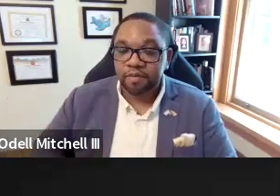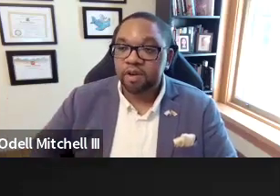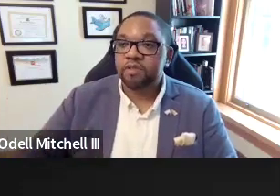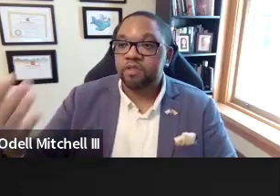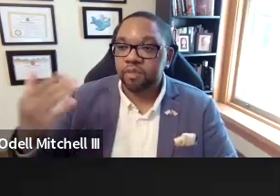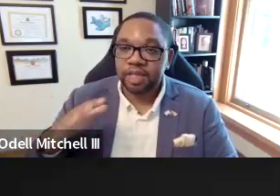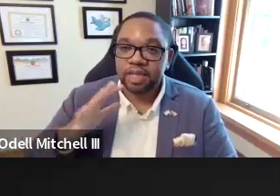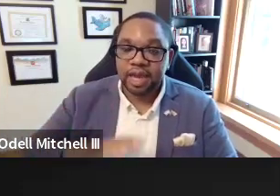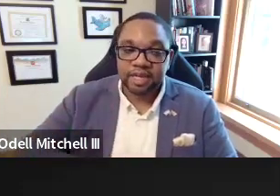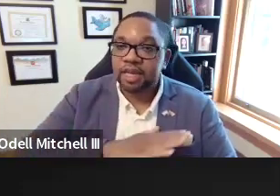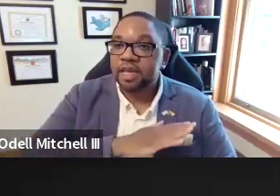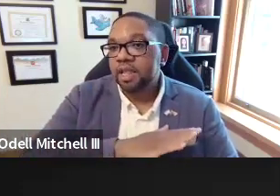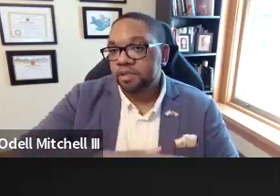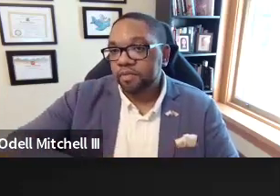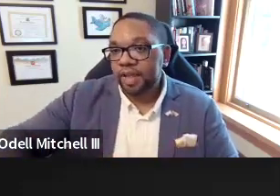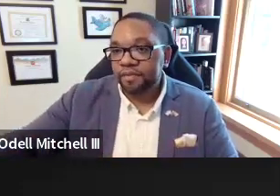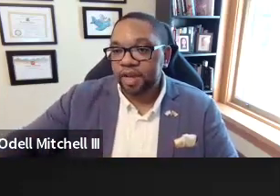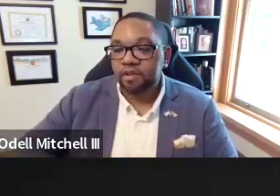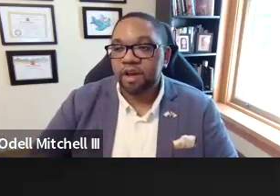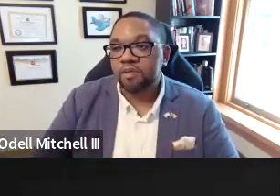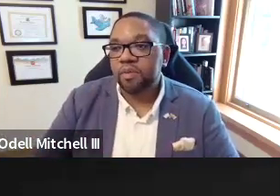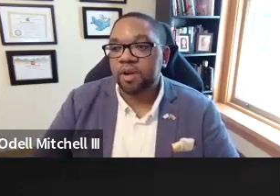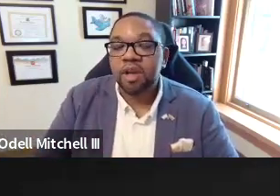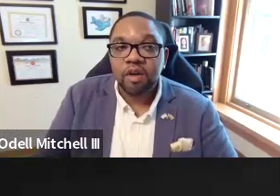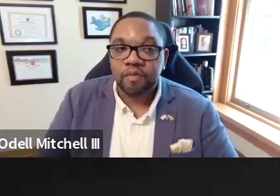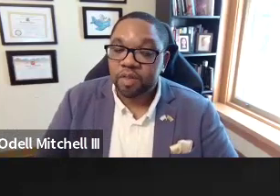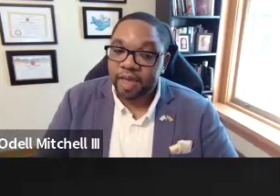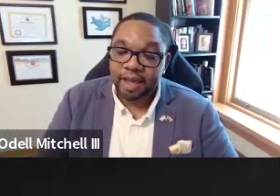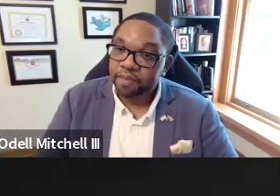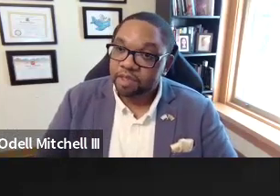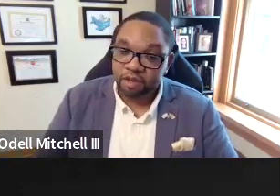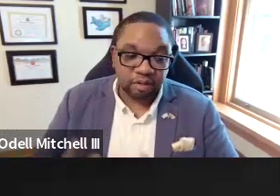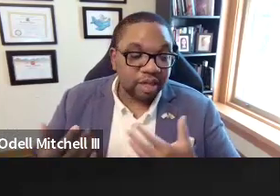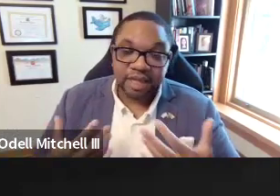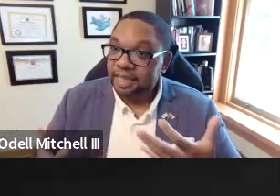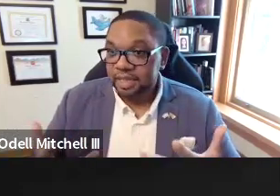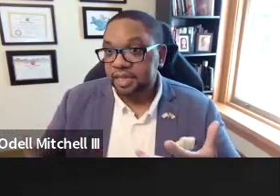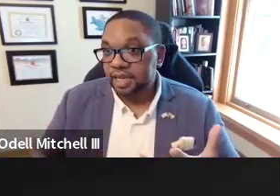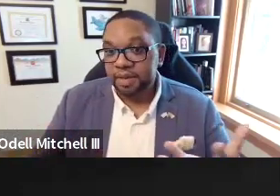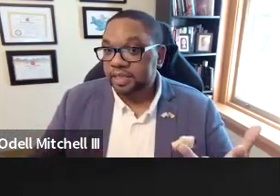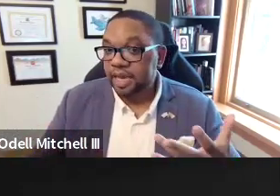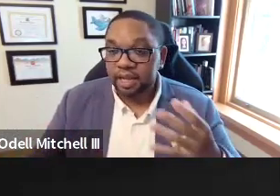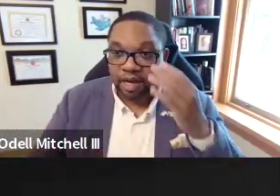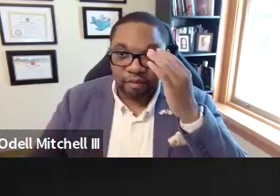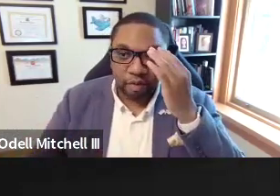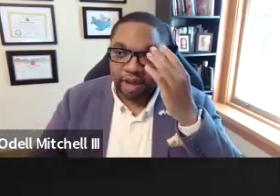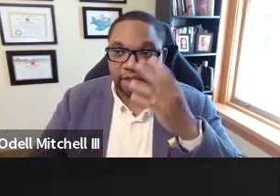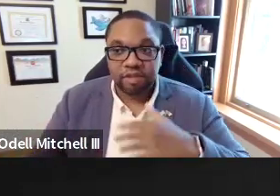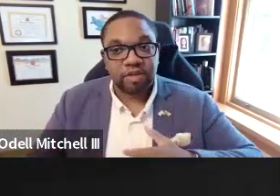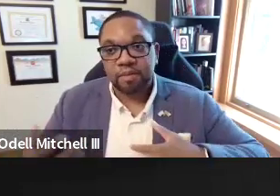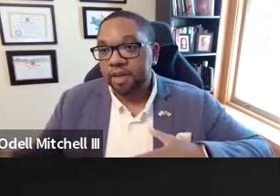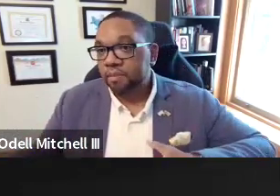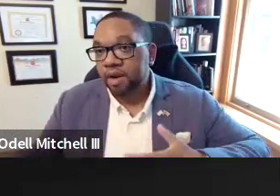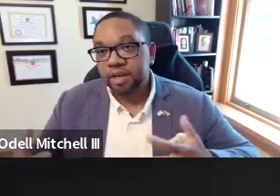one time for it. So it's really this idea that there's a flat fee across the board for that. And so this can be set in a lot of different